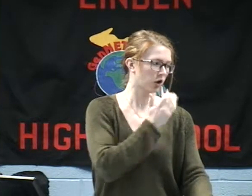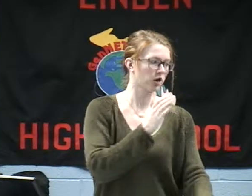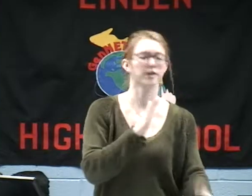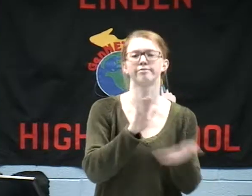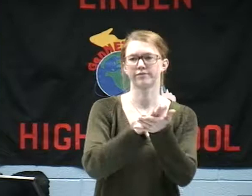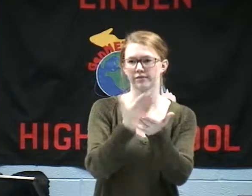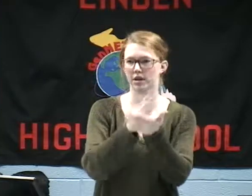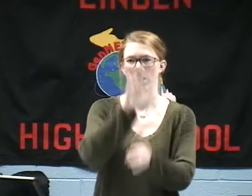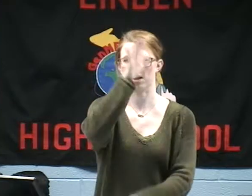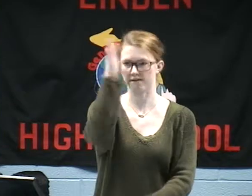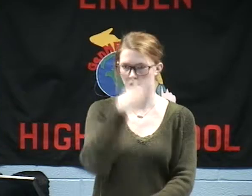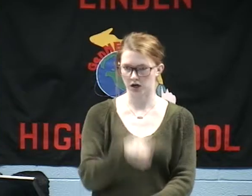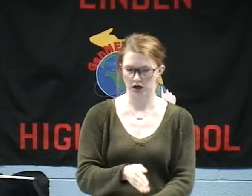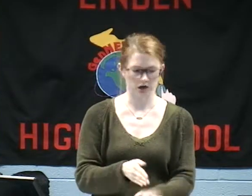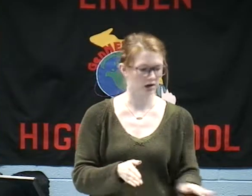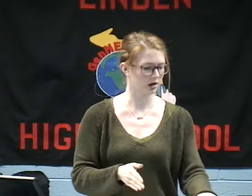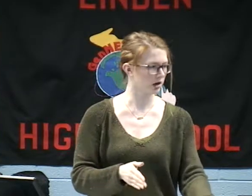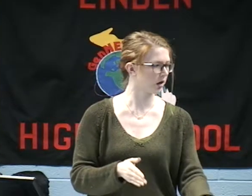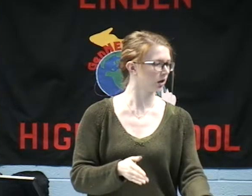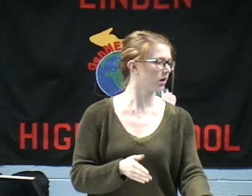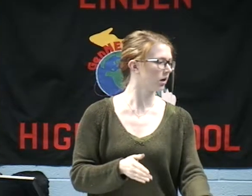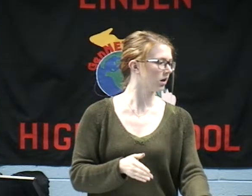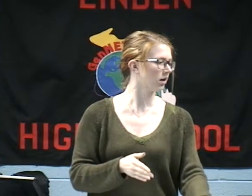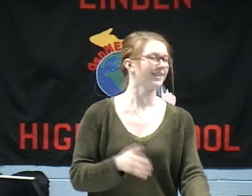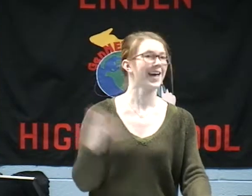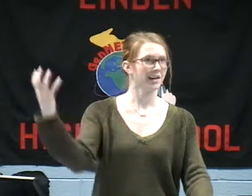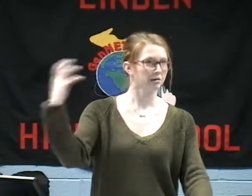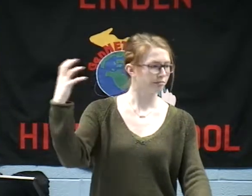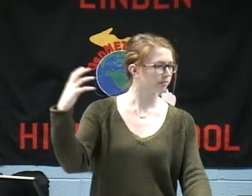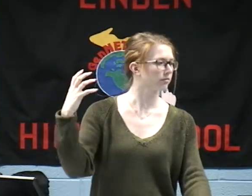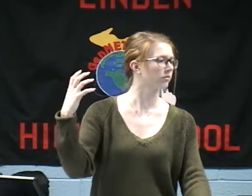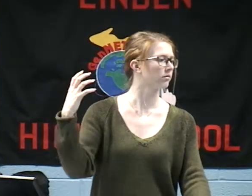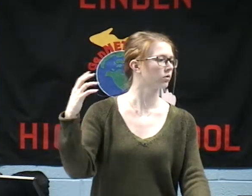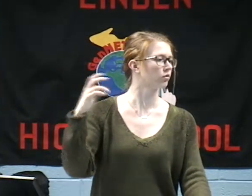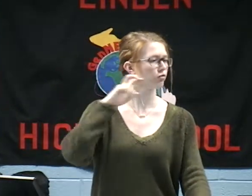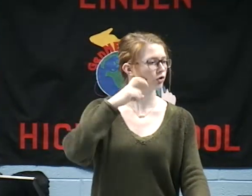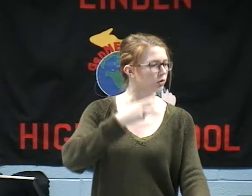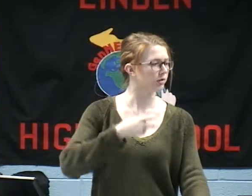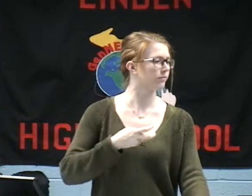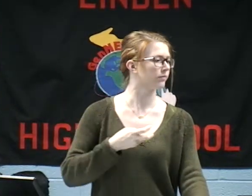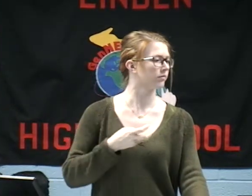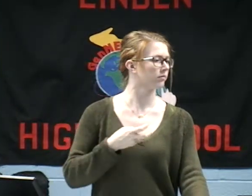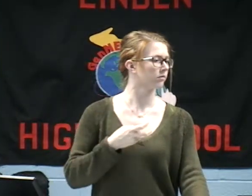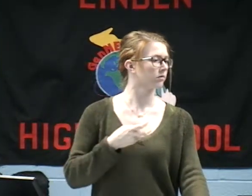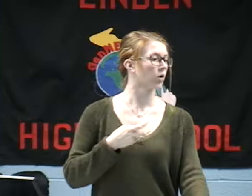Cook. Never. Nag. Rude.